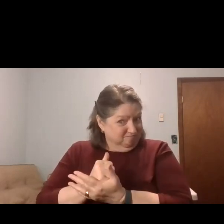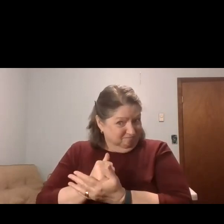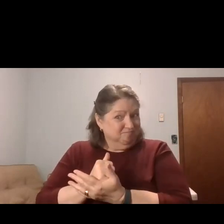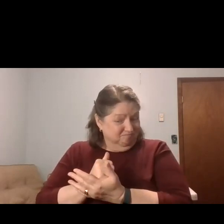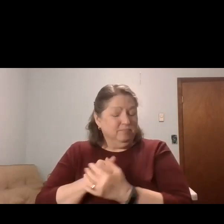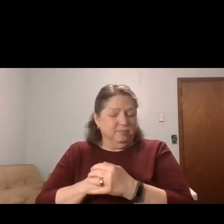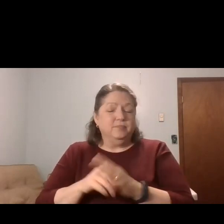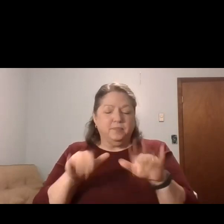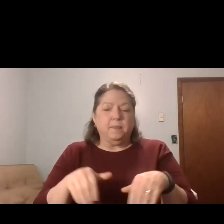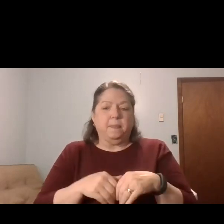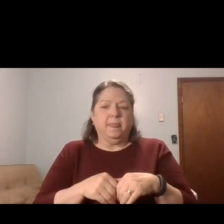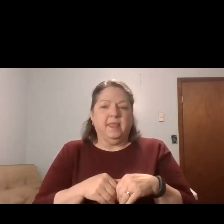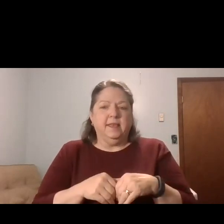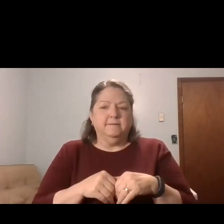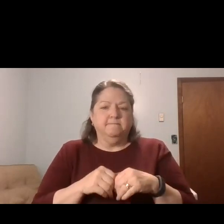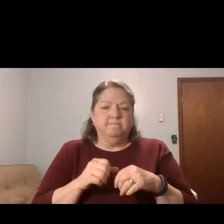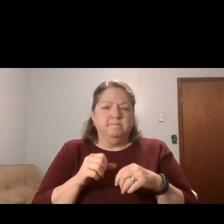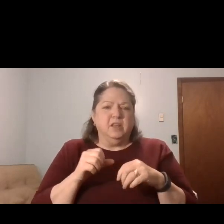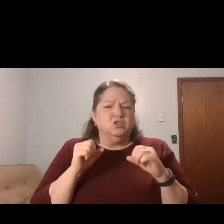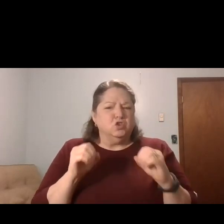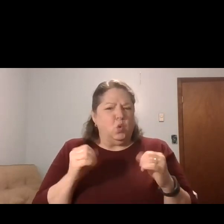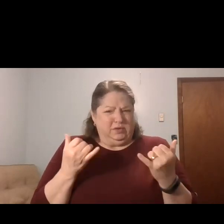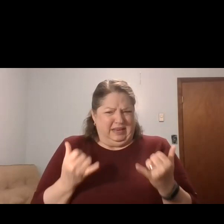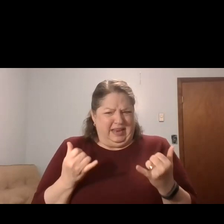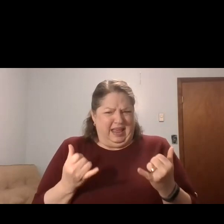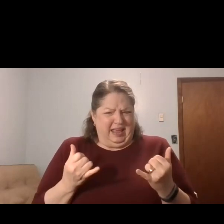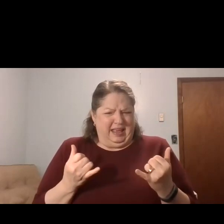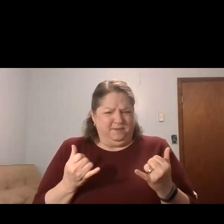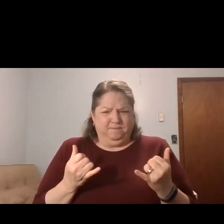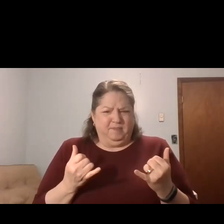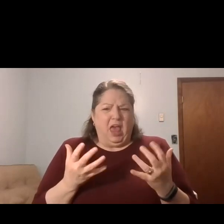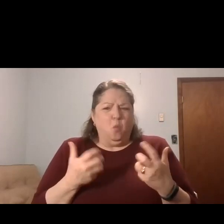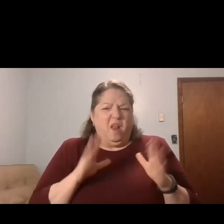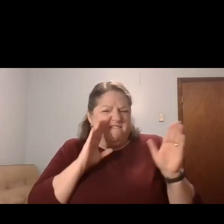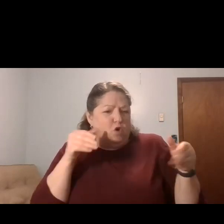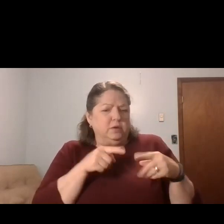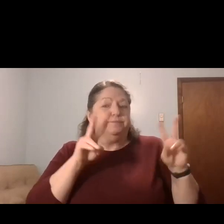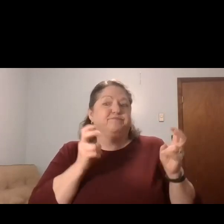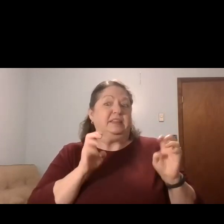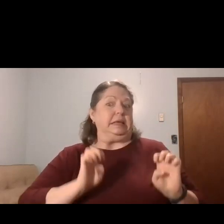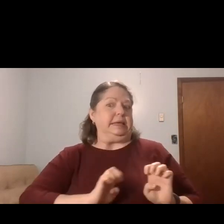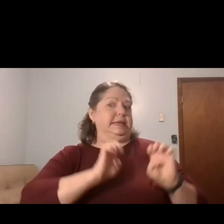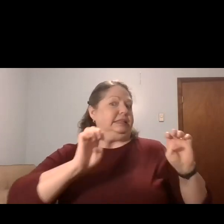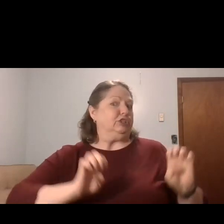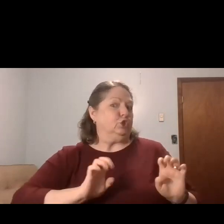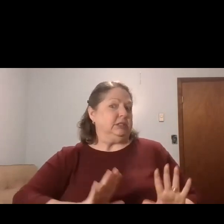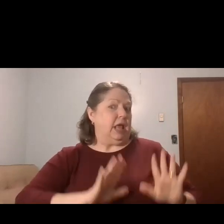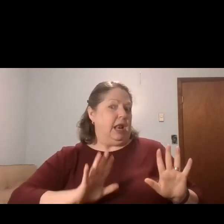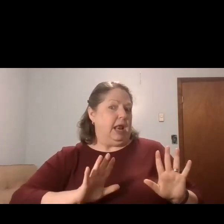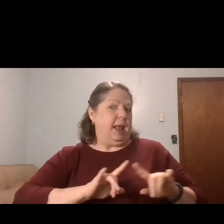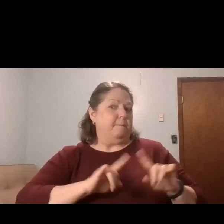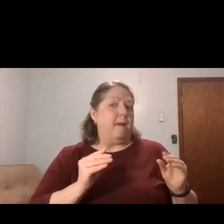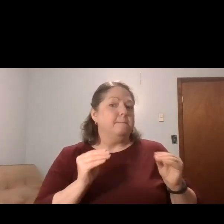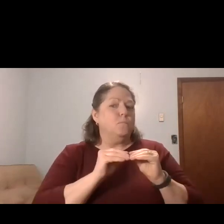today, what I want to do today is not talk so much about Easter Sunday. I want to talk to you more about